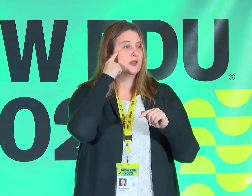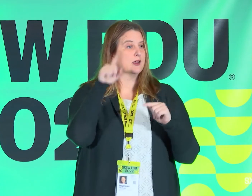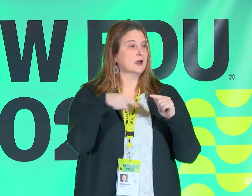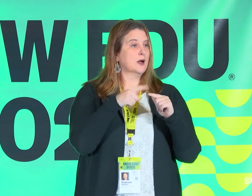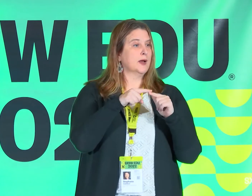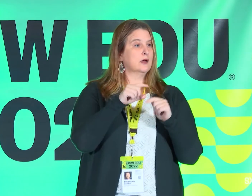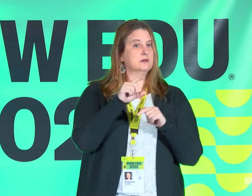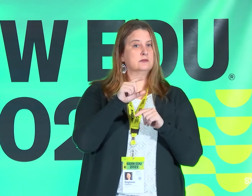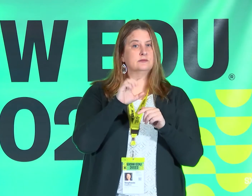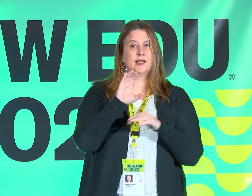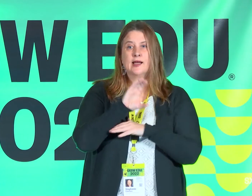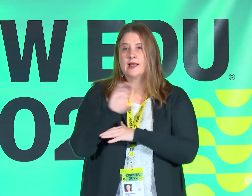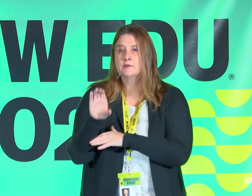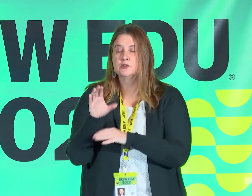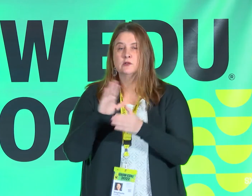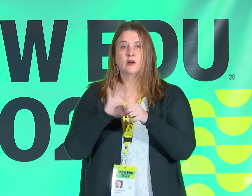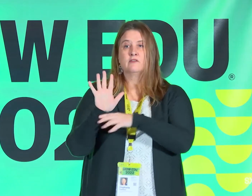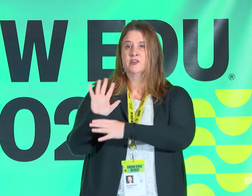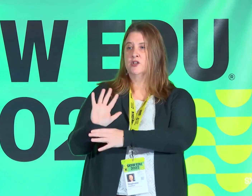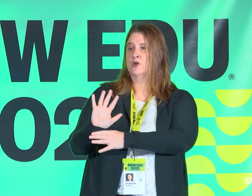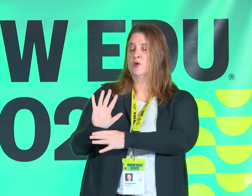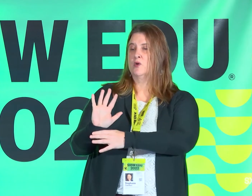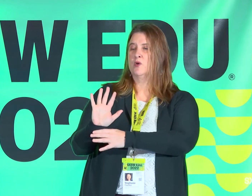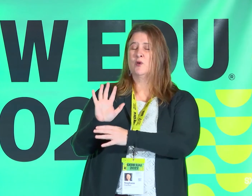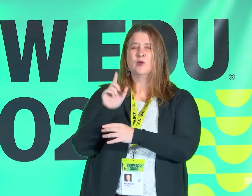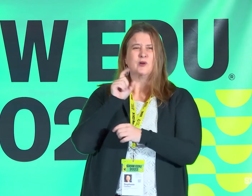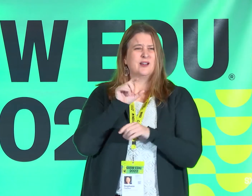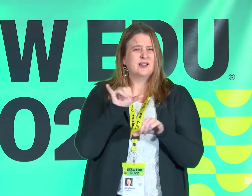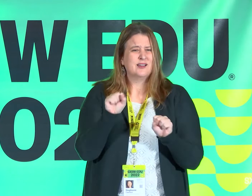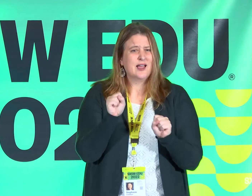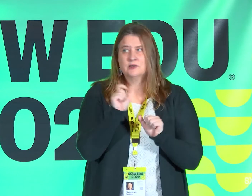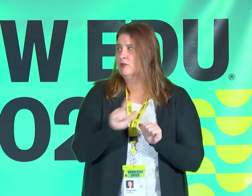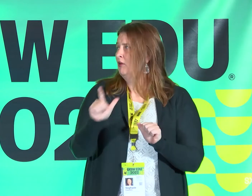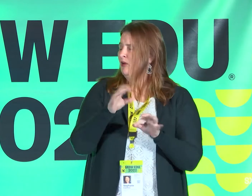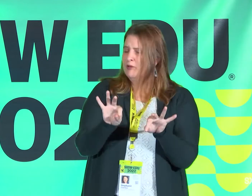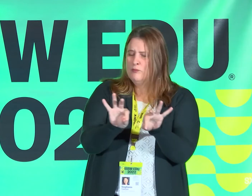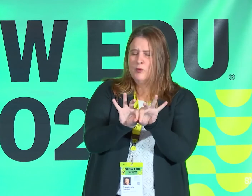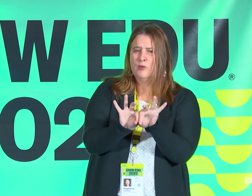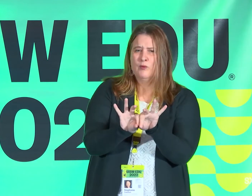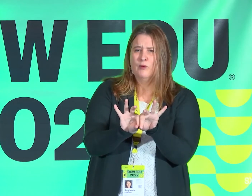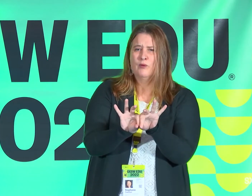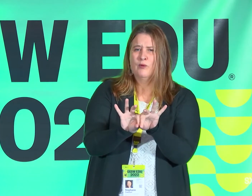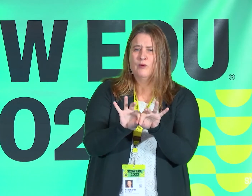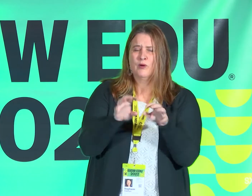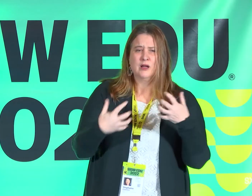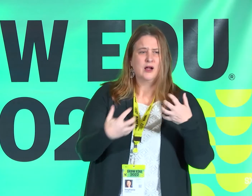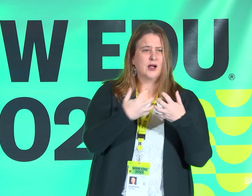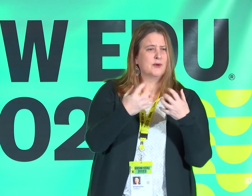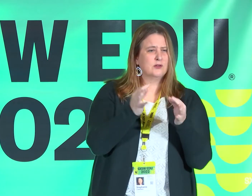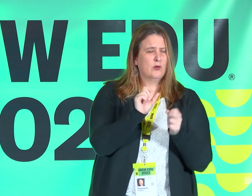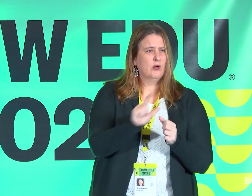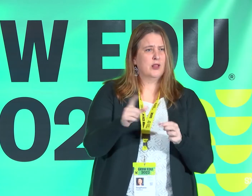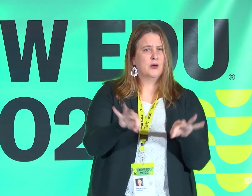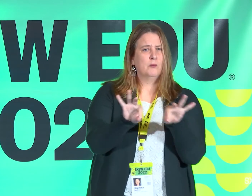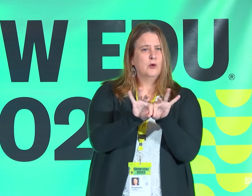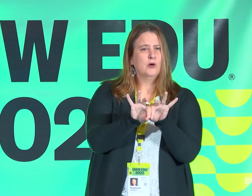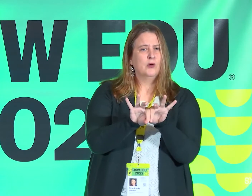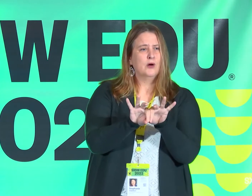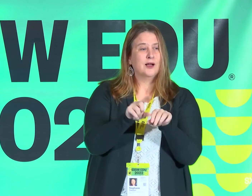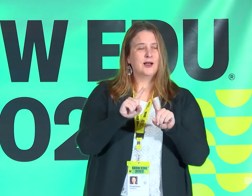times on a test, maybe closed captioning for media and videos. Yes, those are all critical pieces. Those are